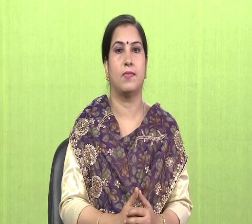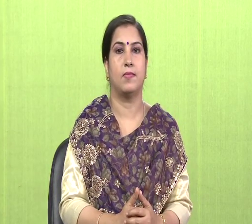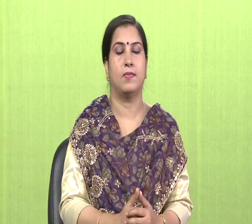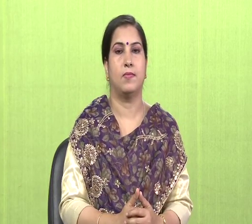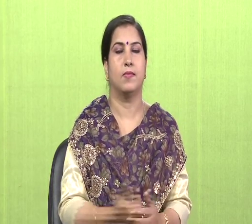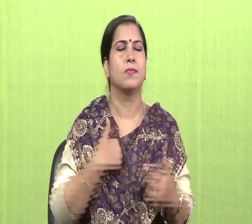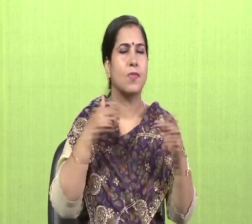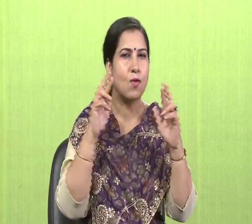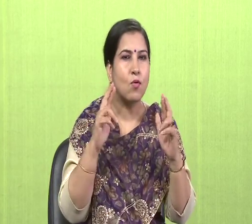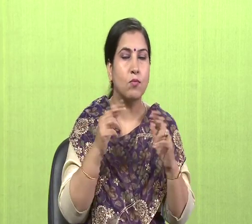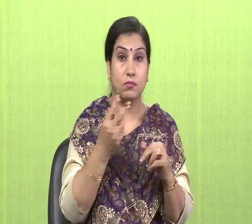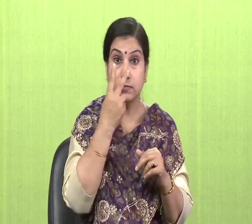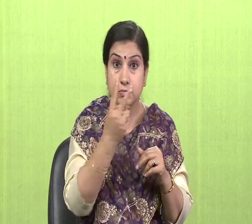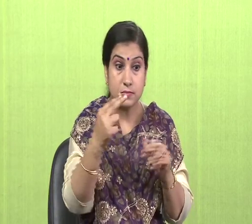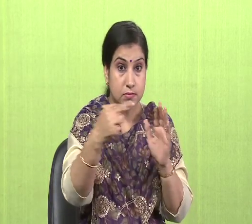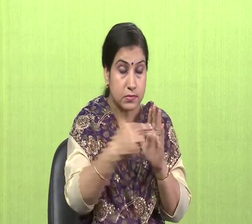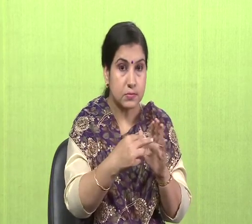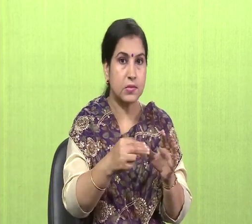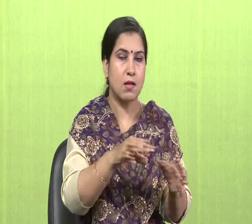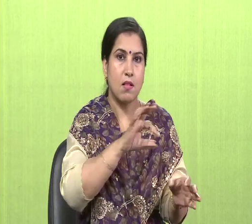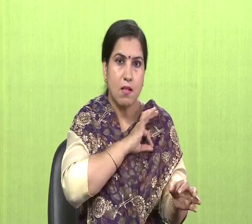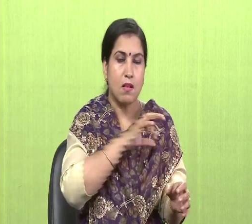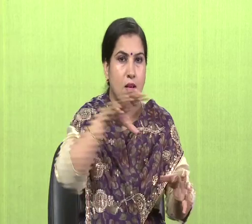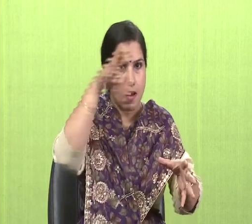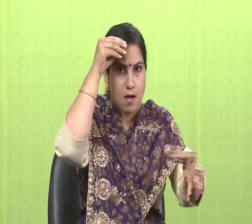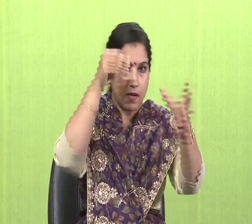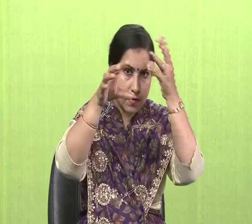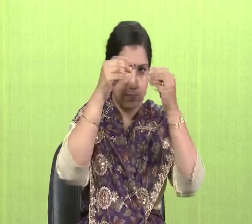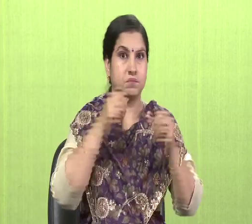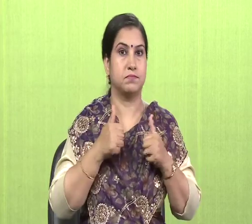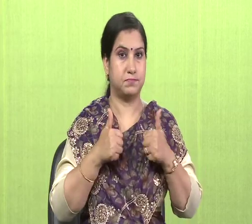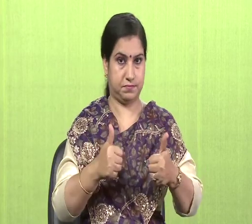I hope you liked watching this video.